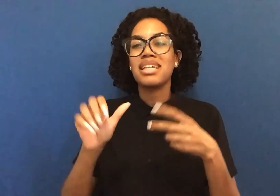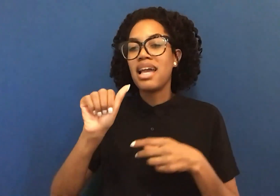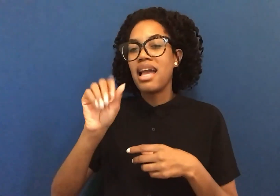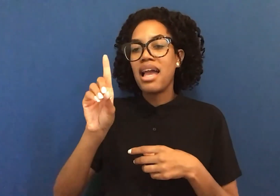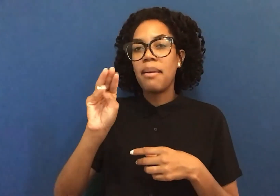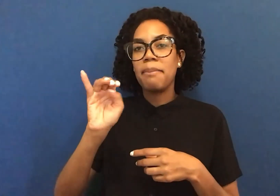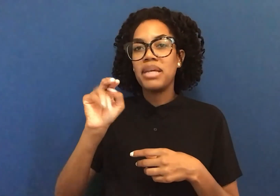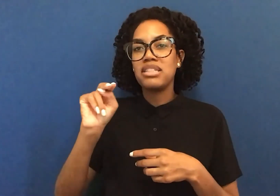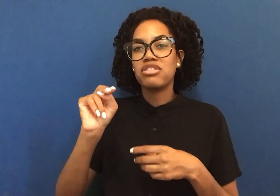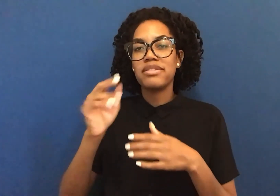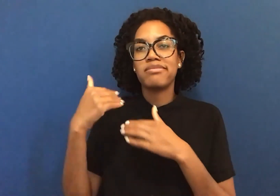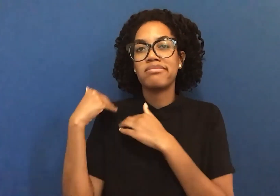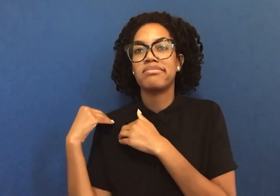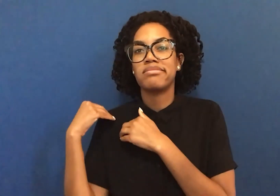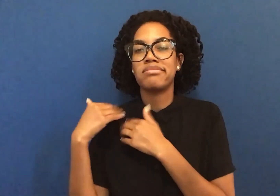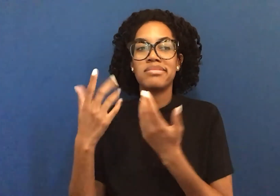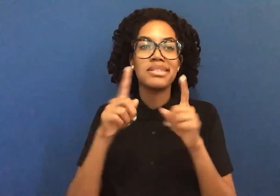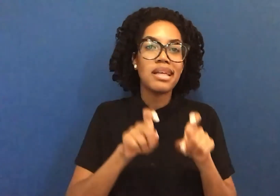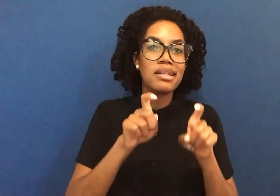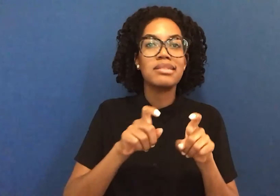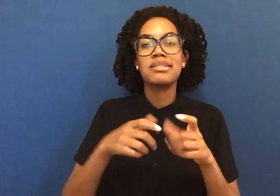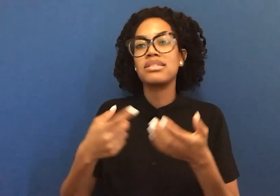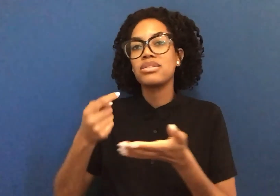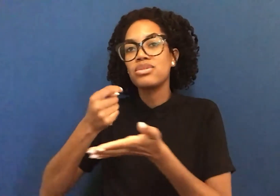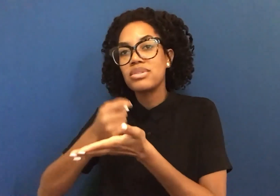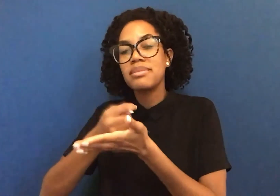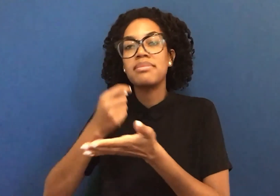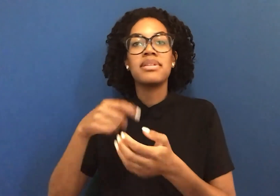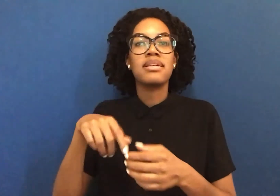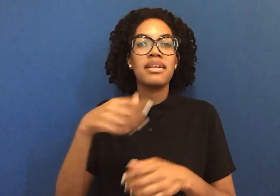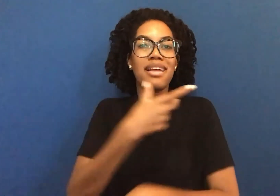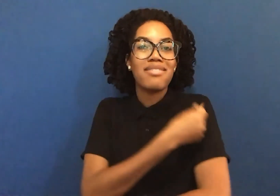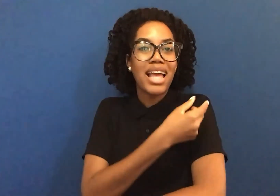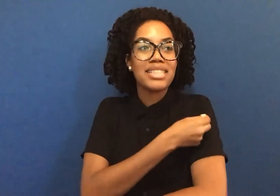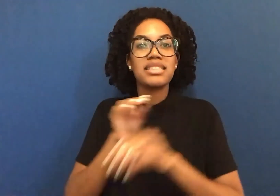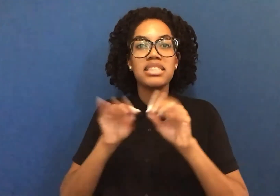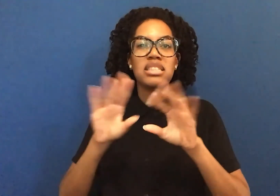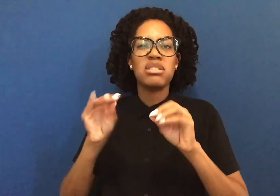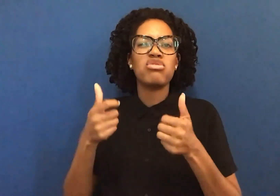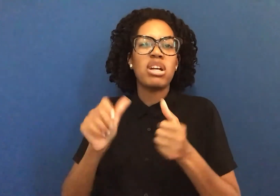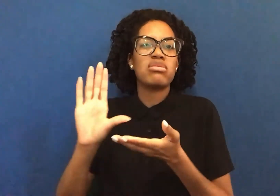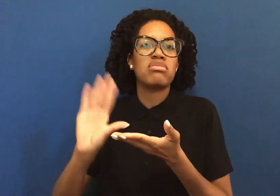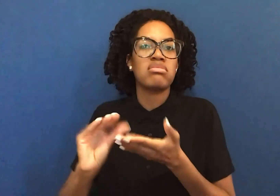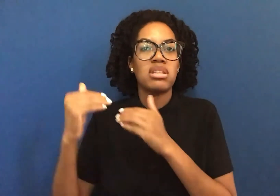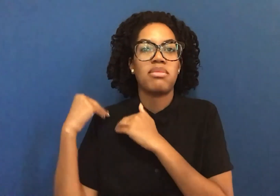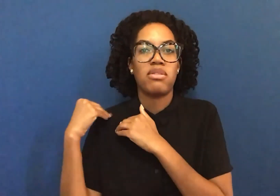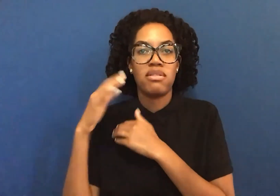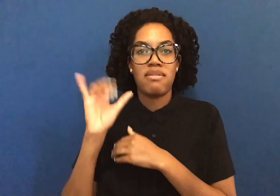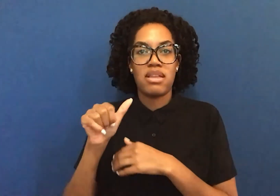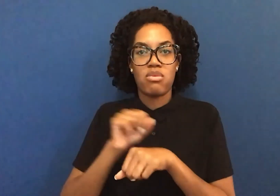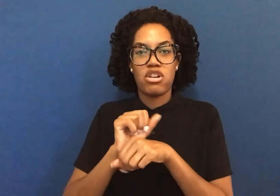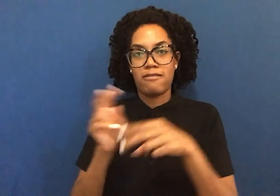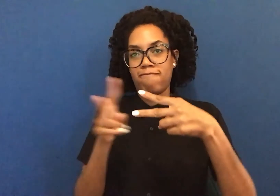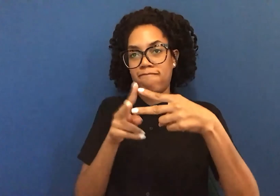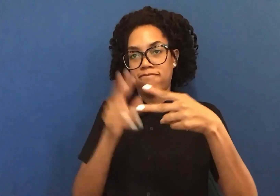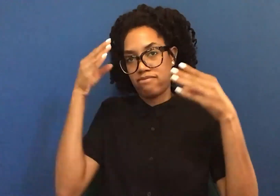including testing, treatment, and vaccine administration. We also use the group very informally as an information sharing